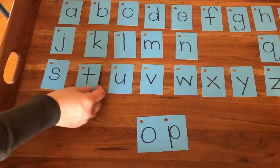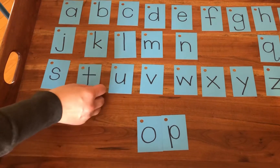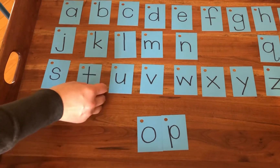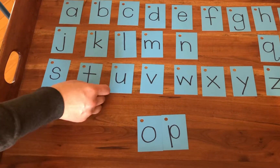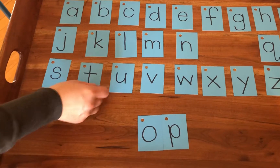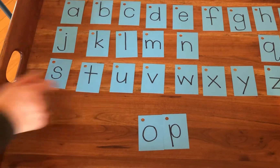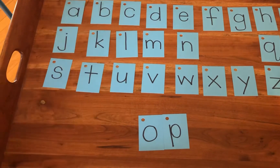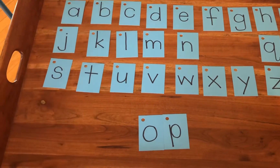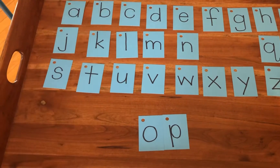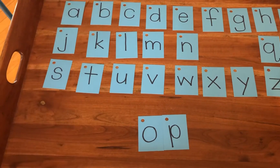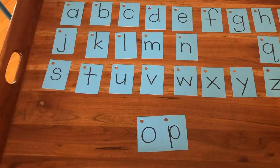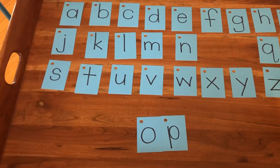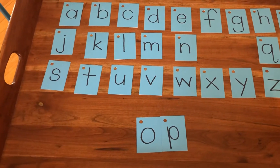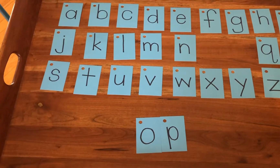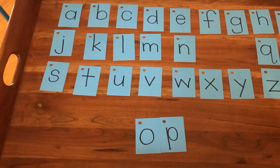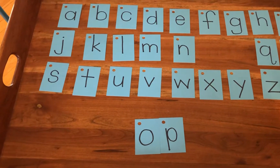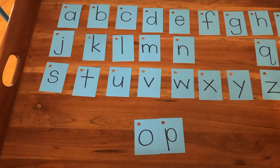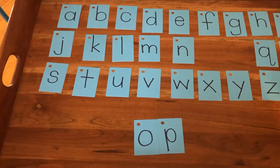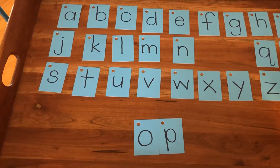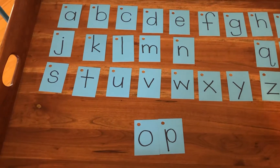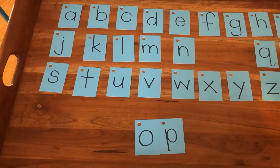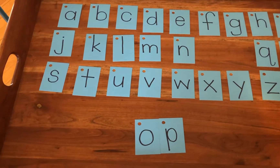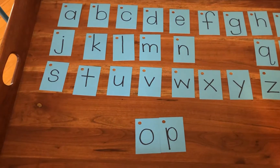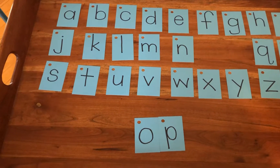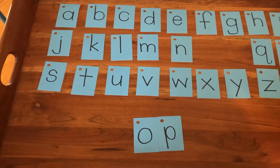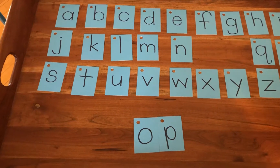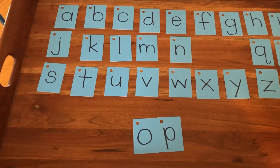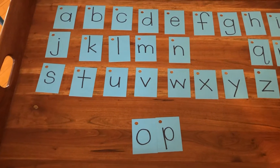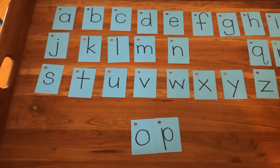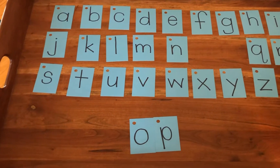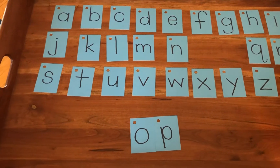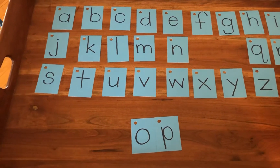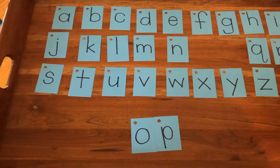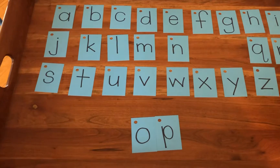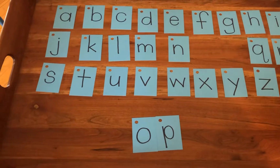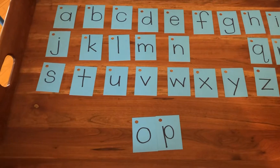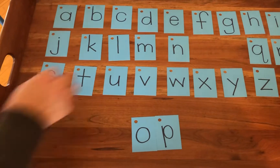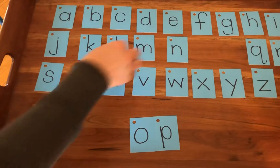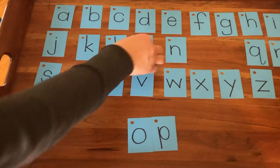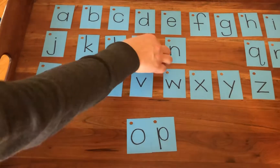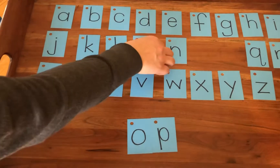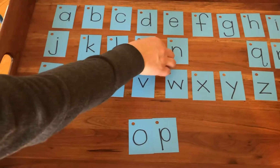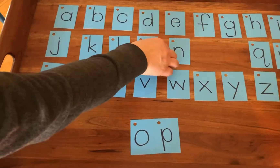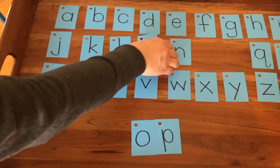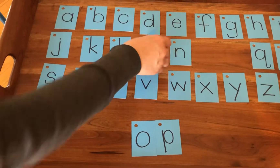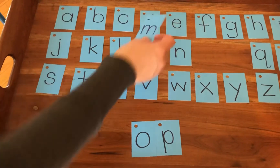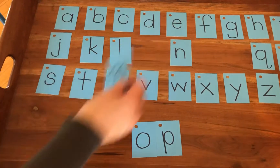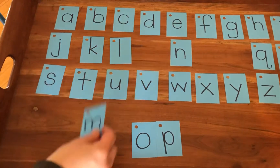it belongs. And now let's put an M in its place.